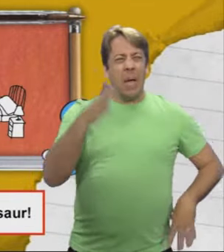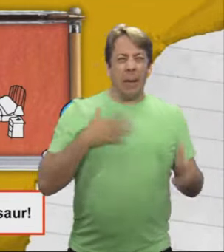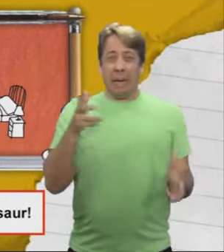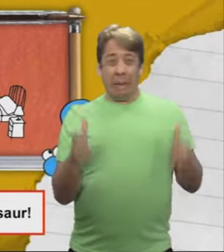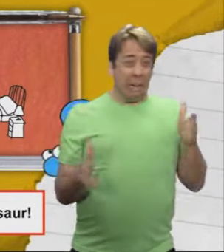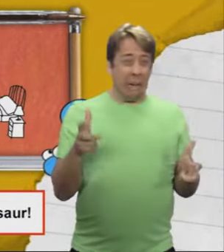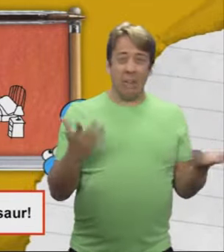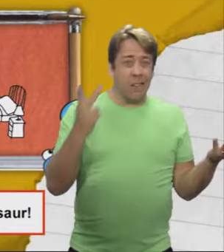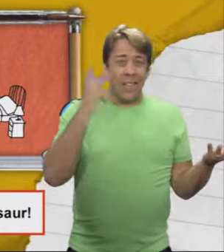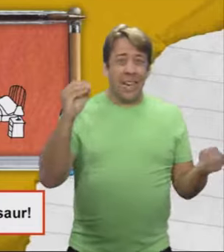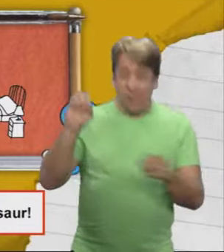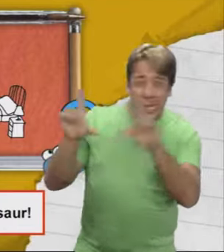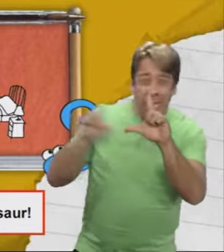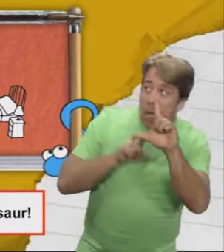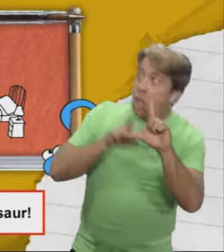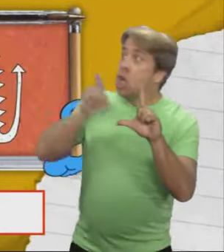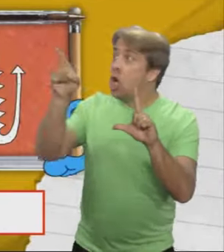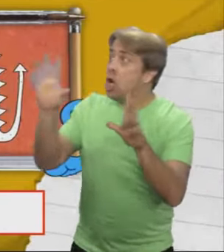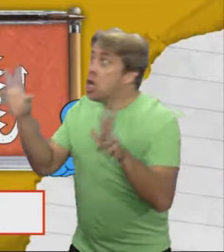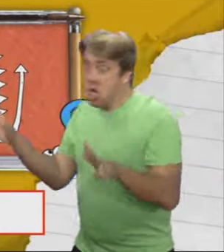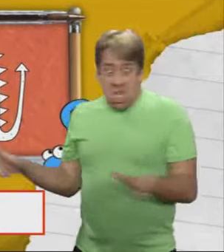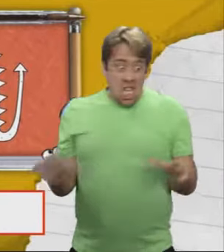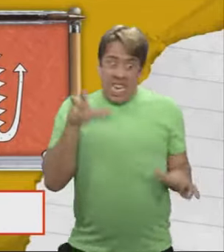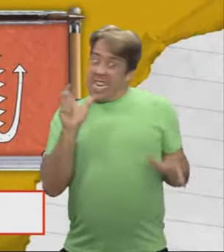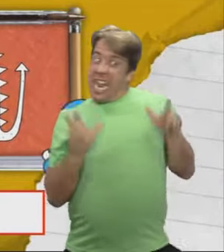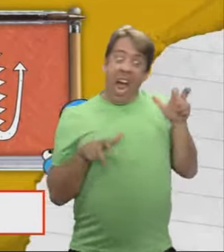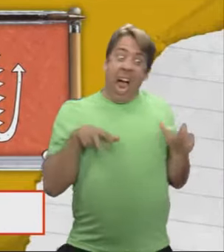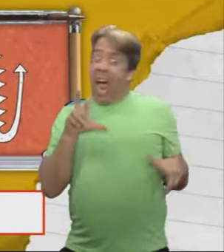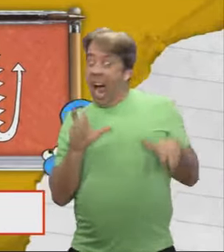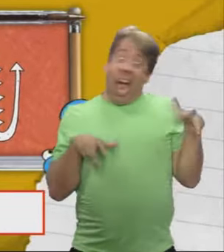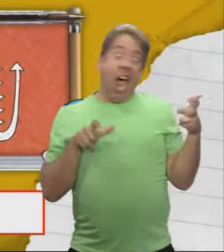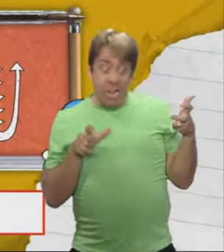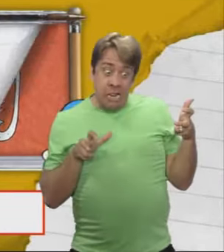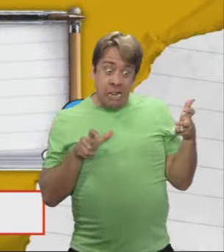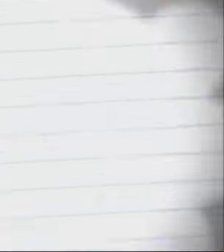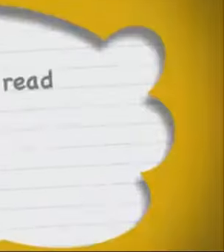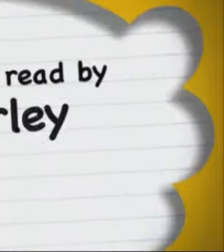no giant robot dinosaur! Yeah! Yay!!!